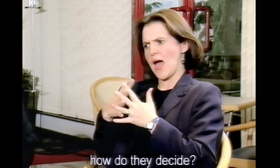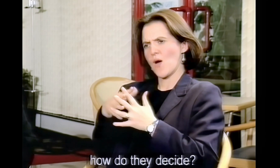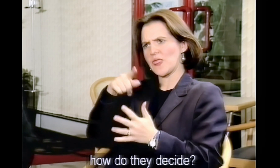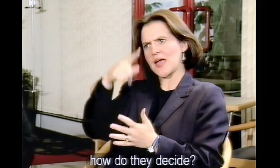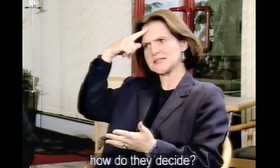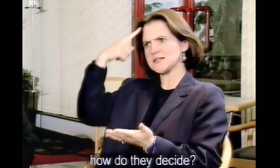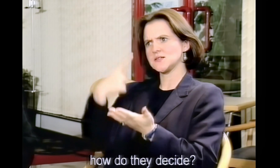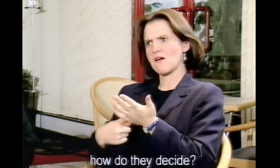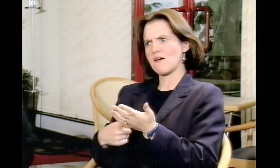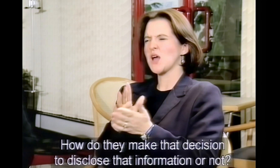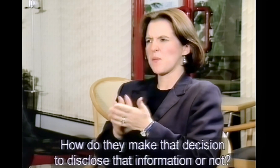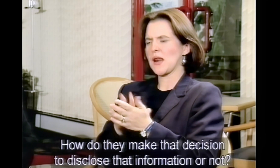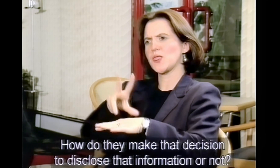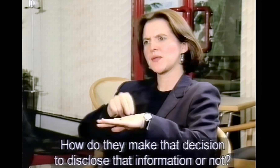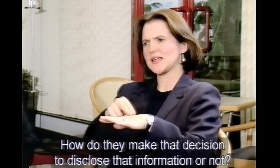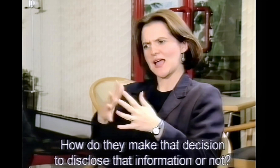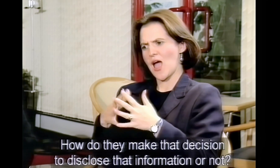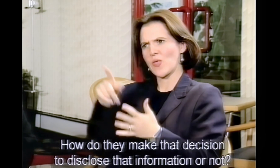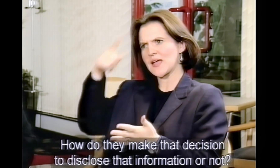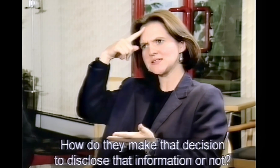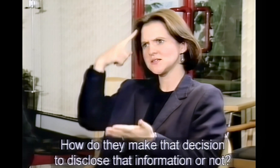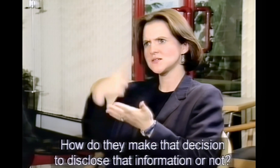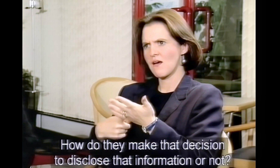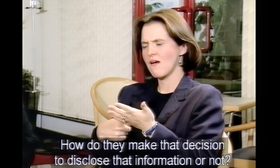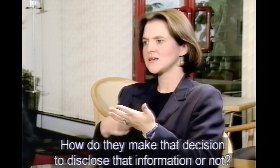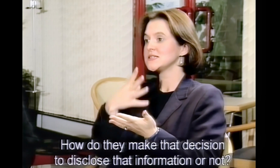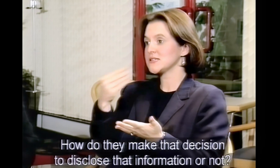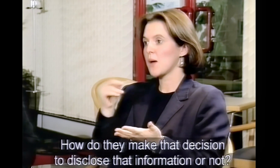make that decision to disclose that information or not?